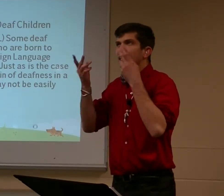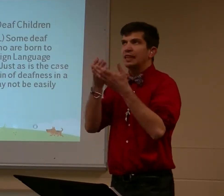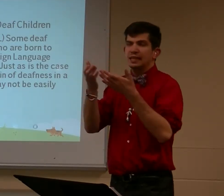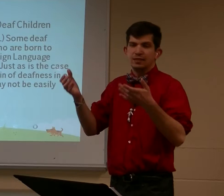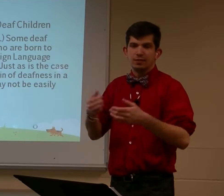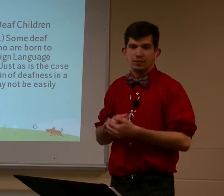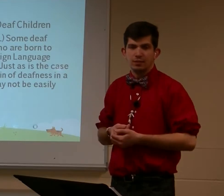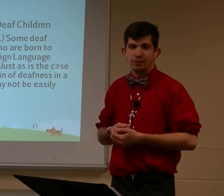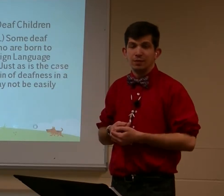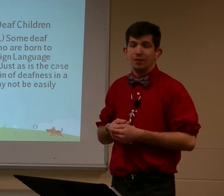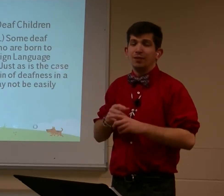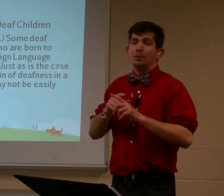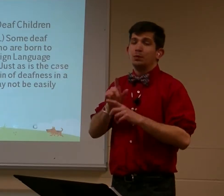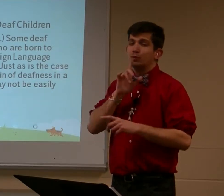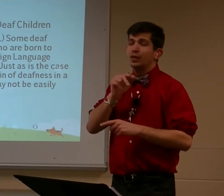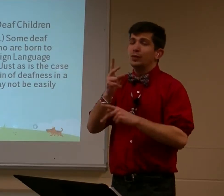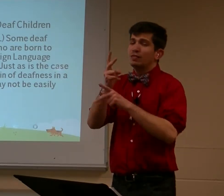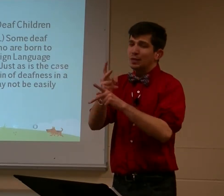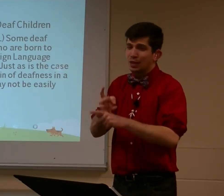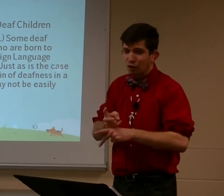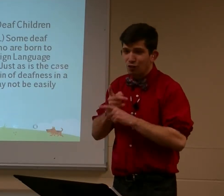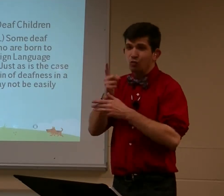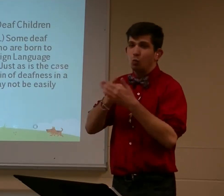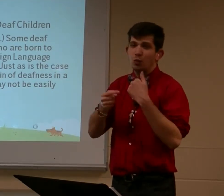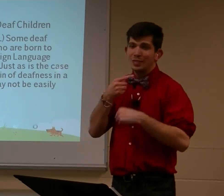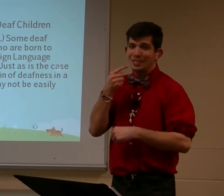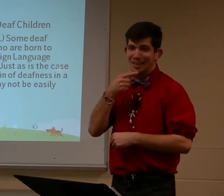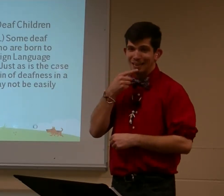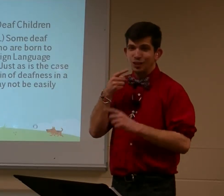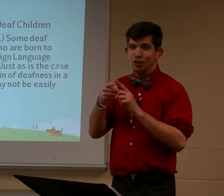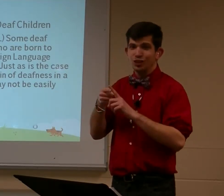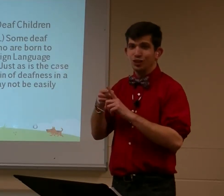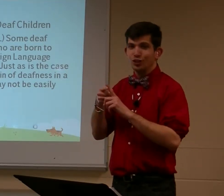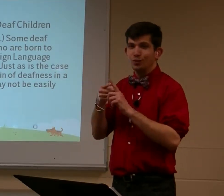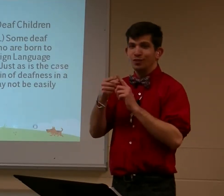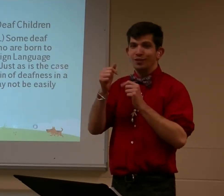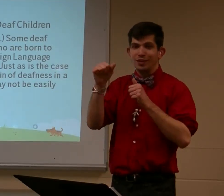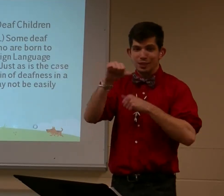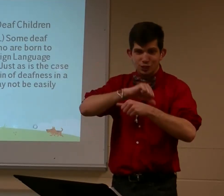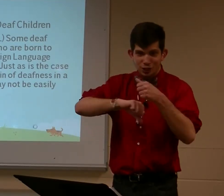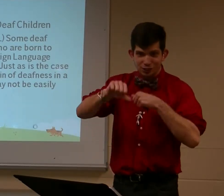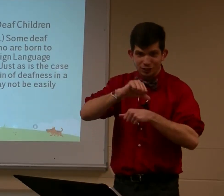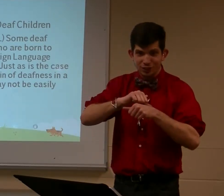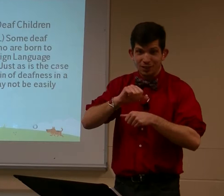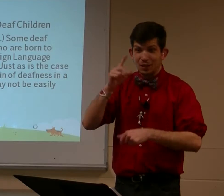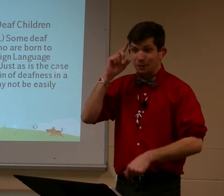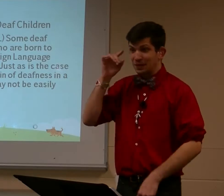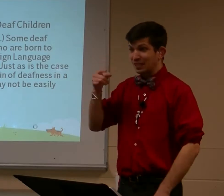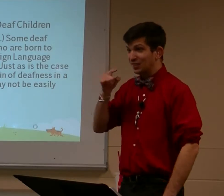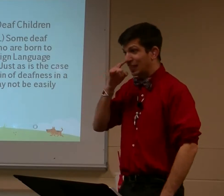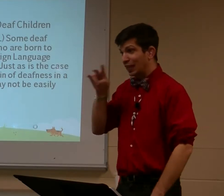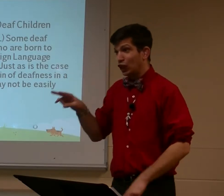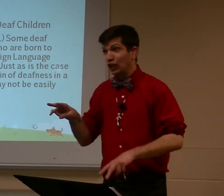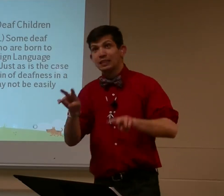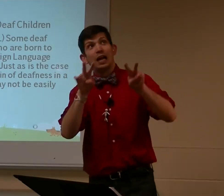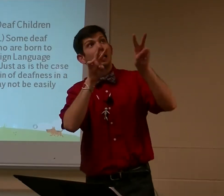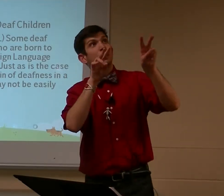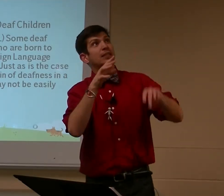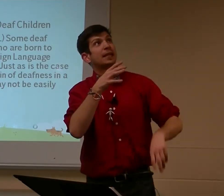things, but really we have to be careful of what we say to each other. Because if a kid looks up saying,